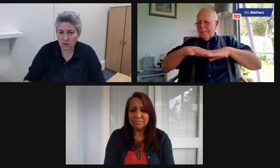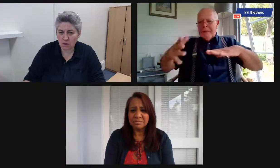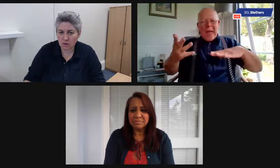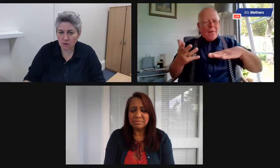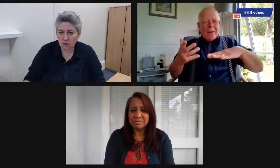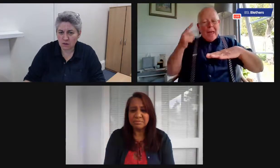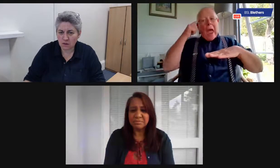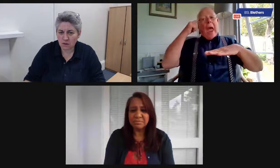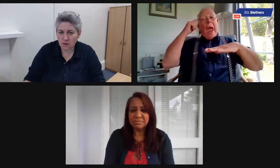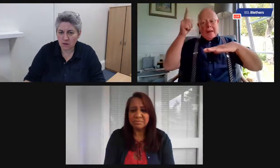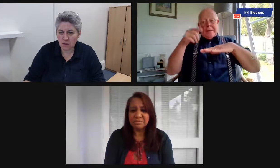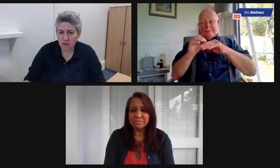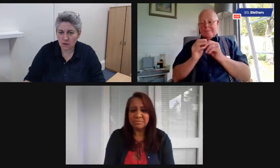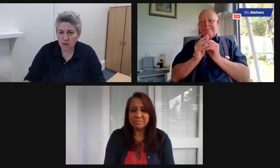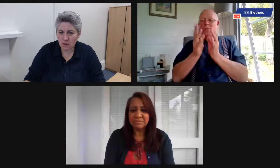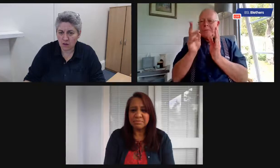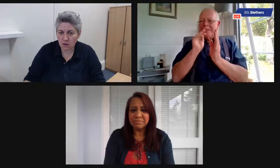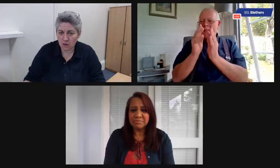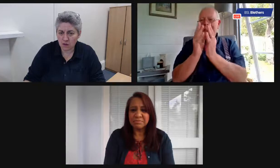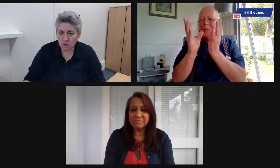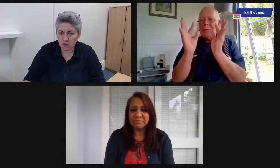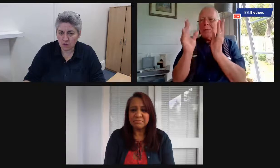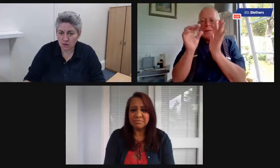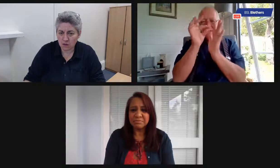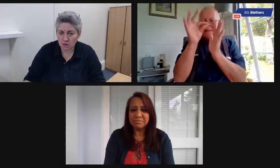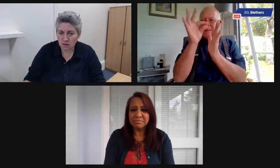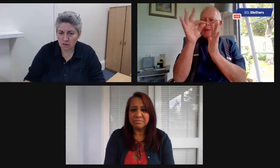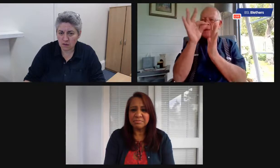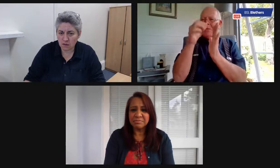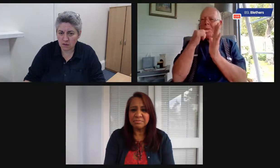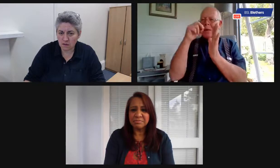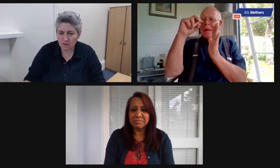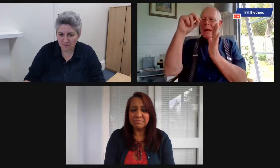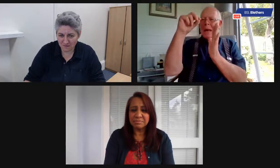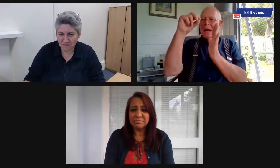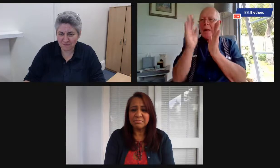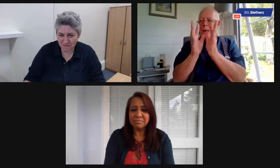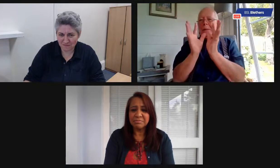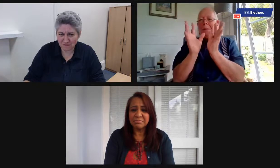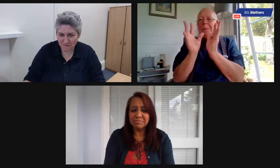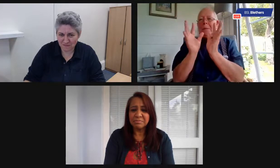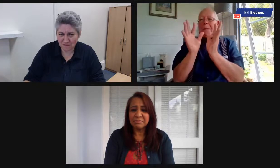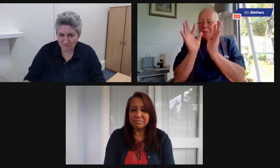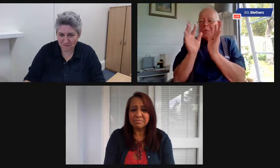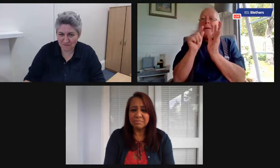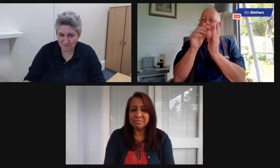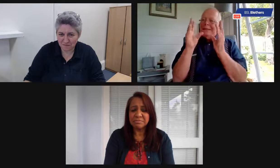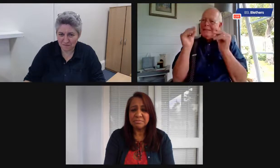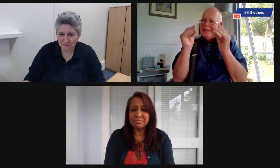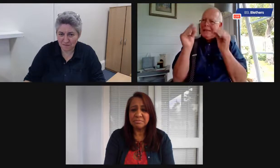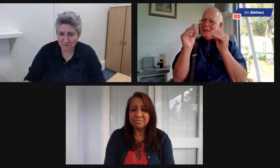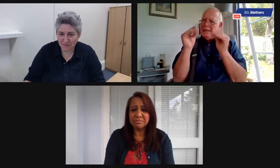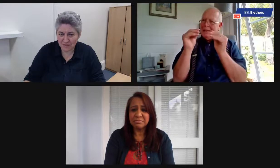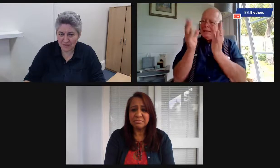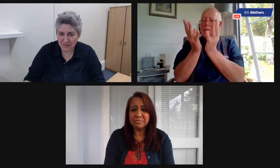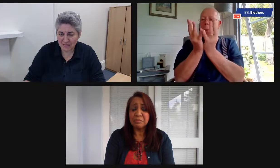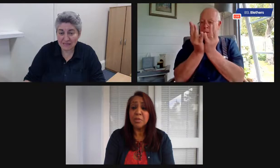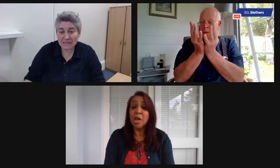happily there. It can't get its food from the peat. So what it does instead is, you saw on that picture, it had lots of little